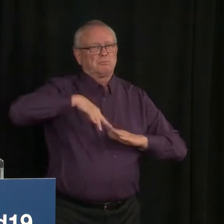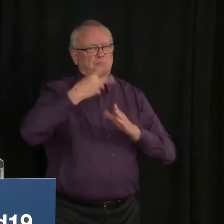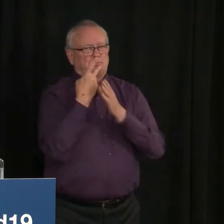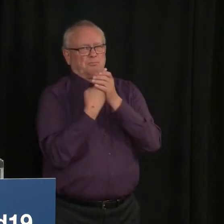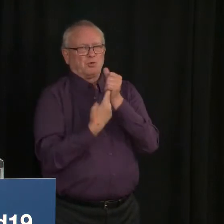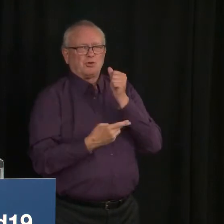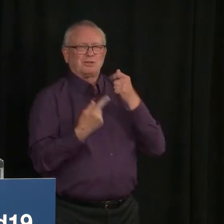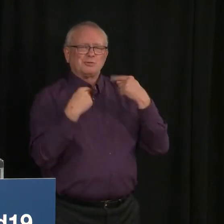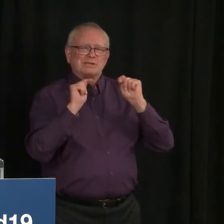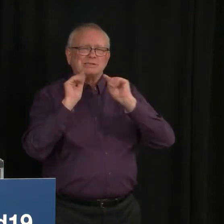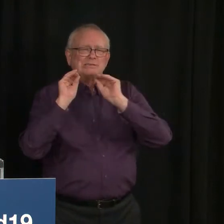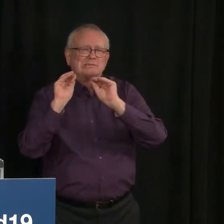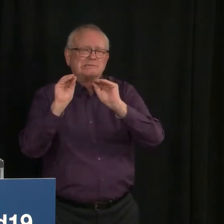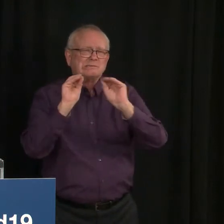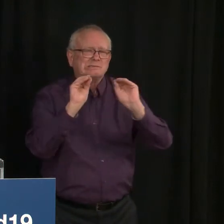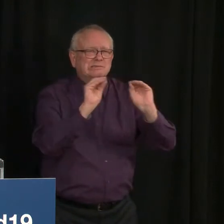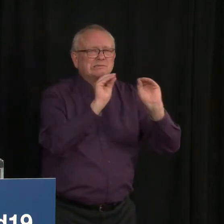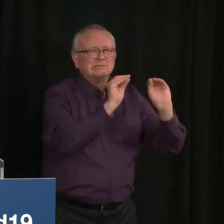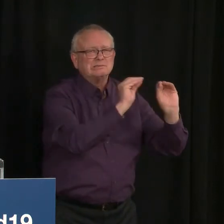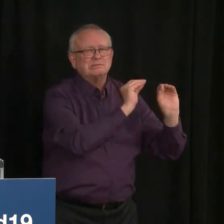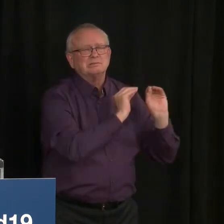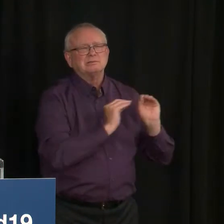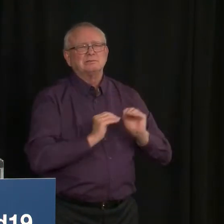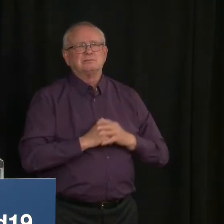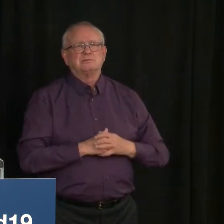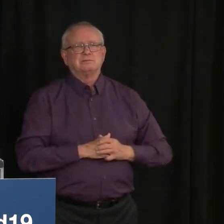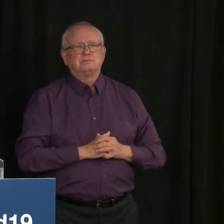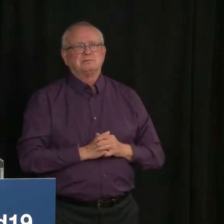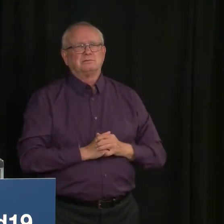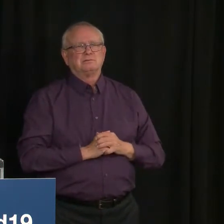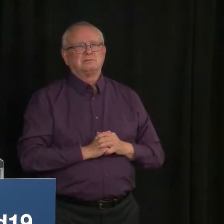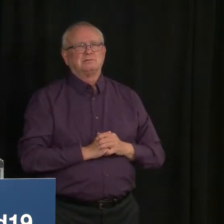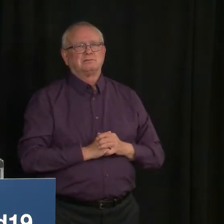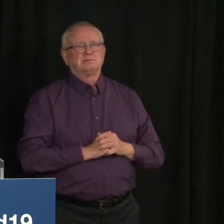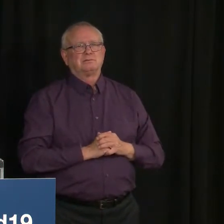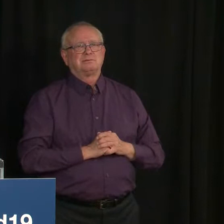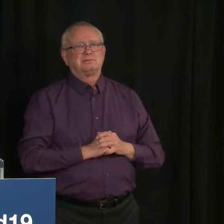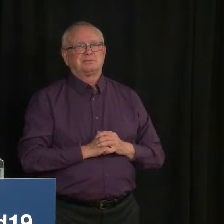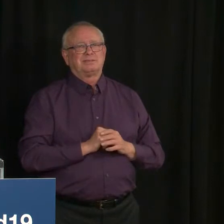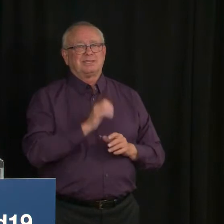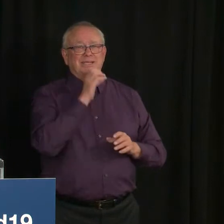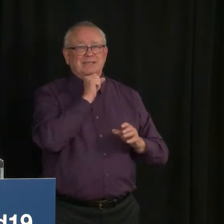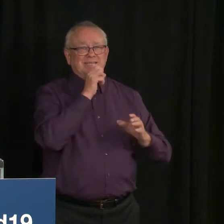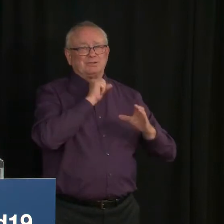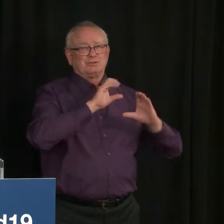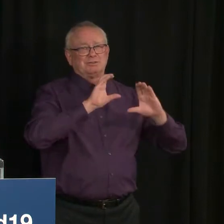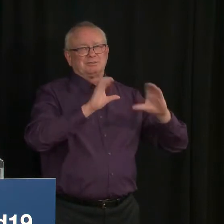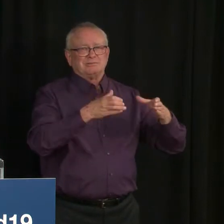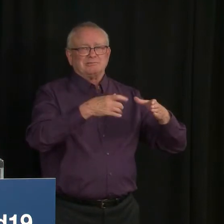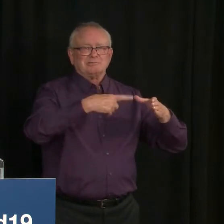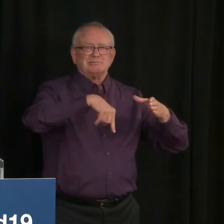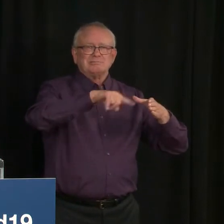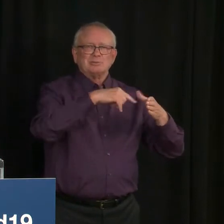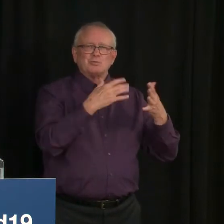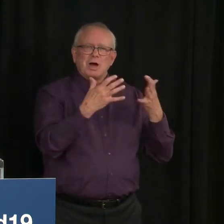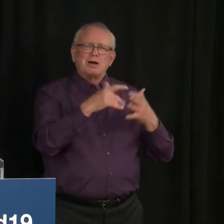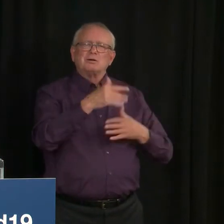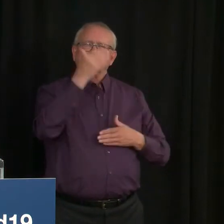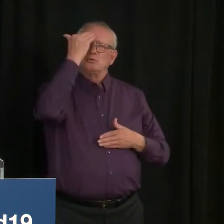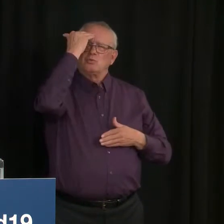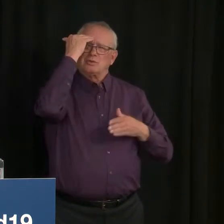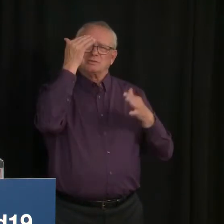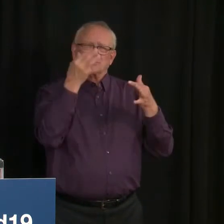as well as making sure that people in that age group know how important it is, and that